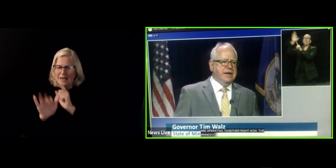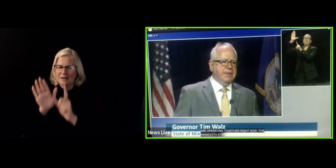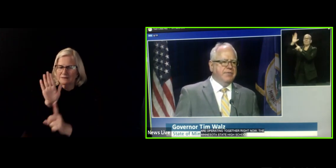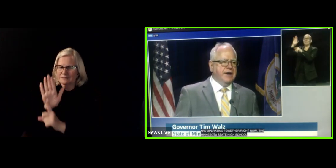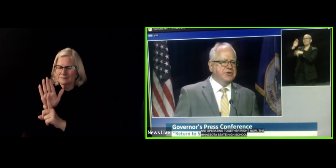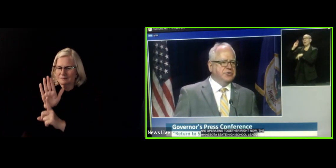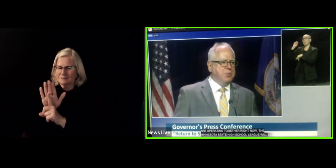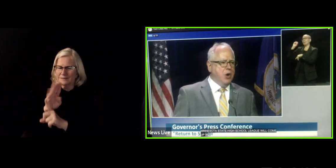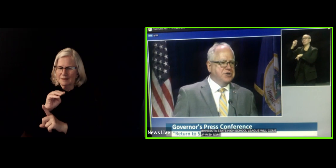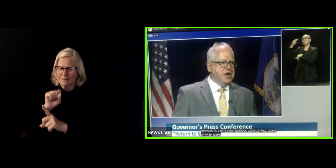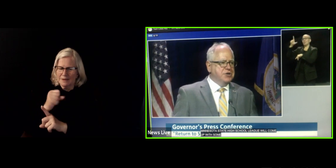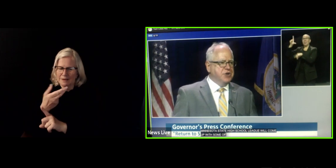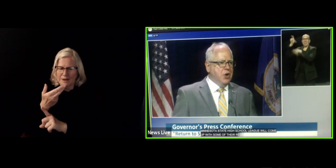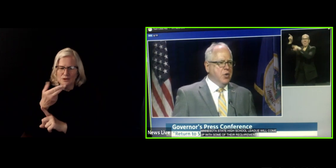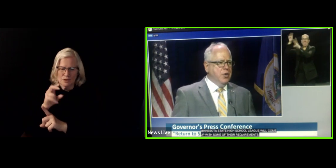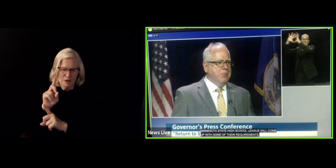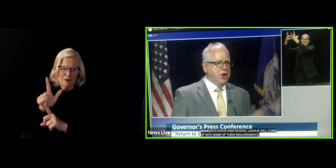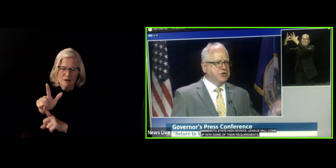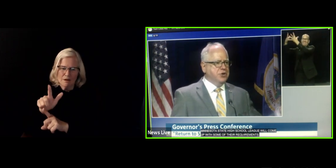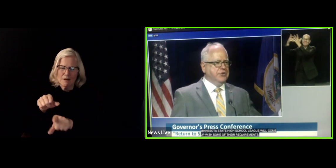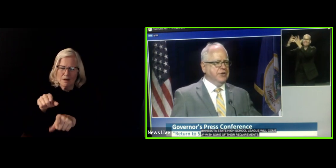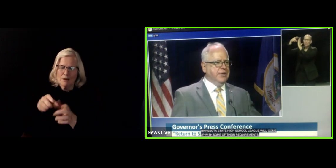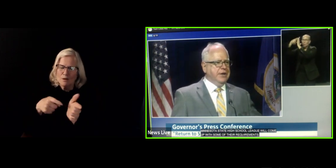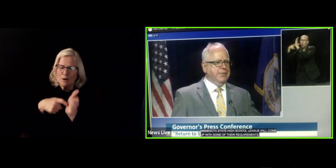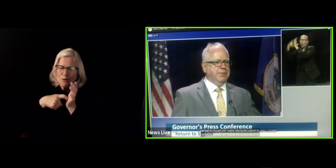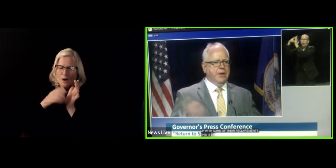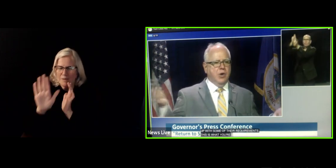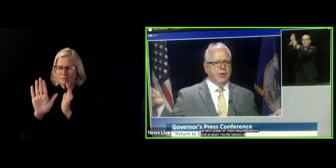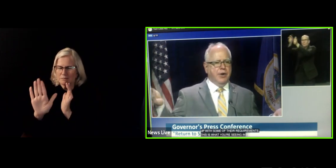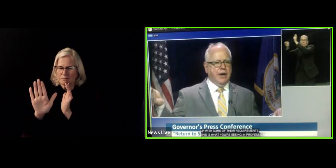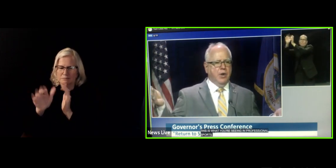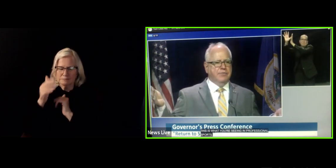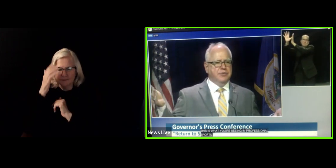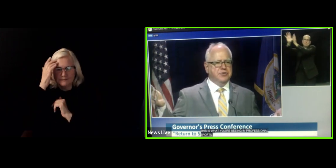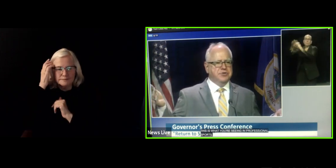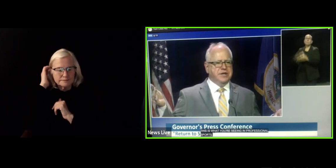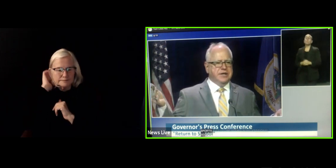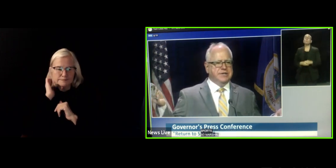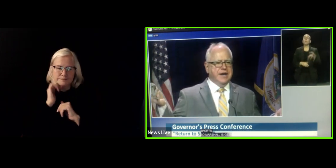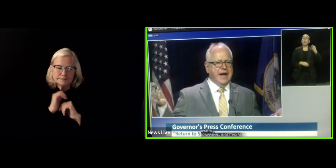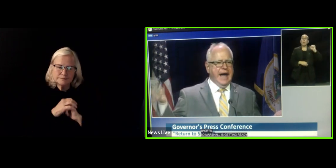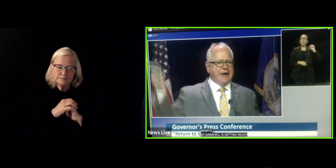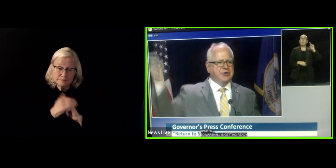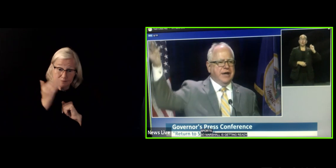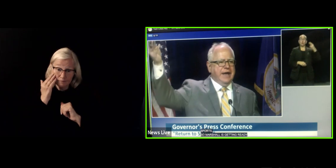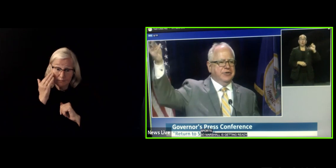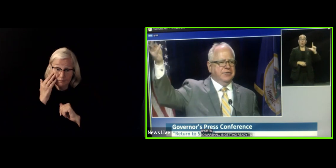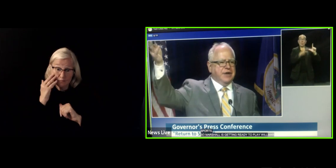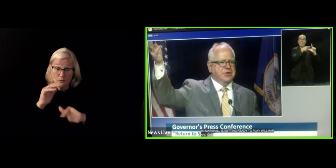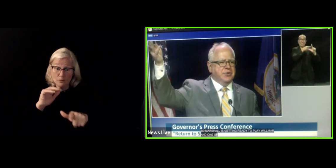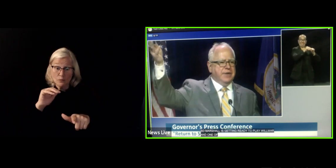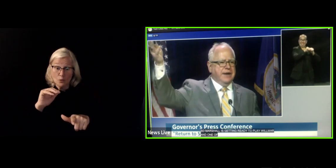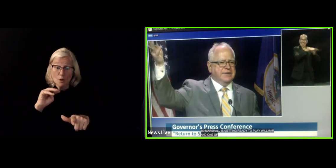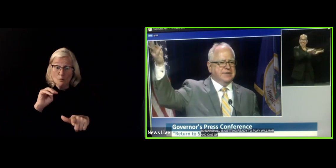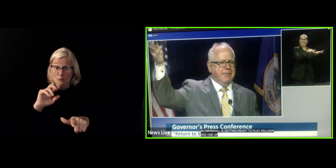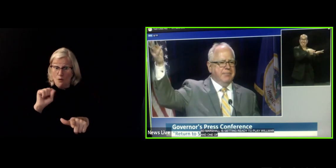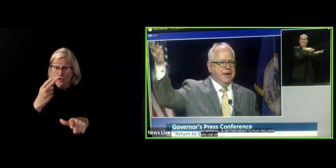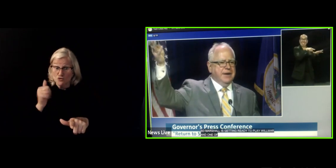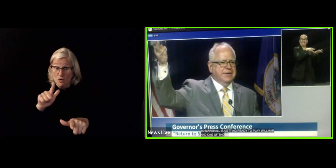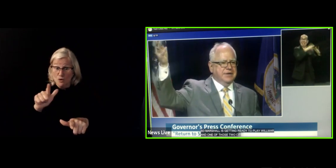seeing in professional sports. So Marshall is getting ready to play Wilmer, and one of those two cities actually has an infection rate that has